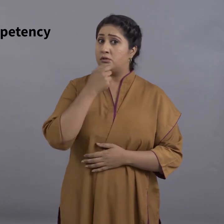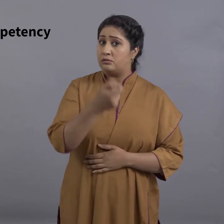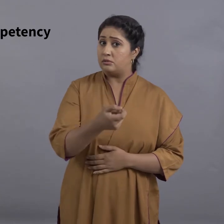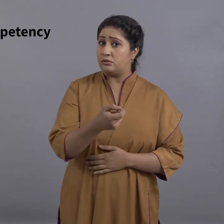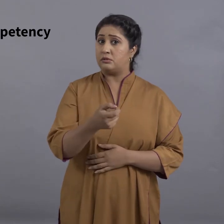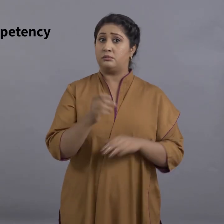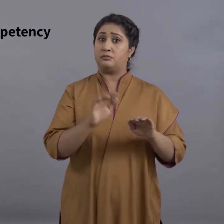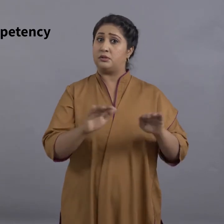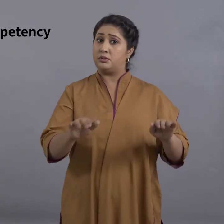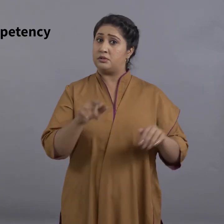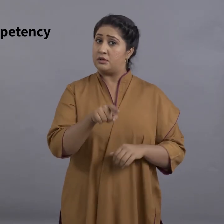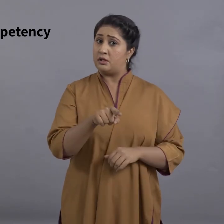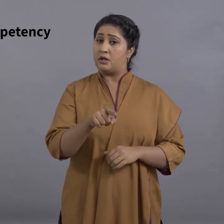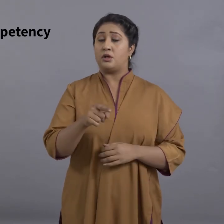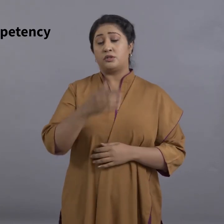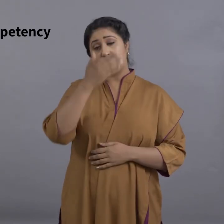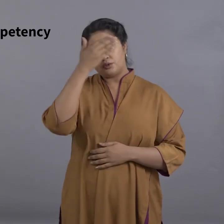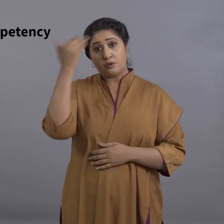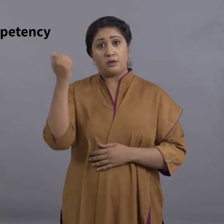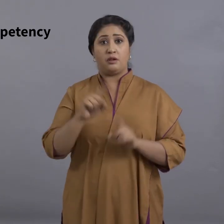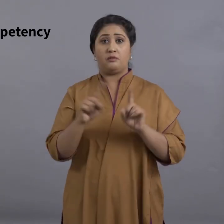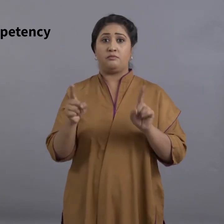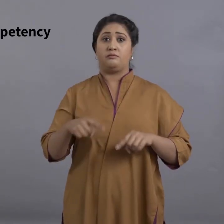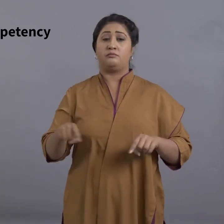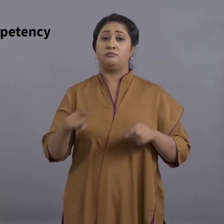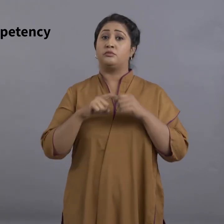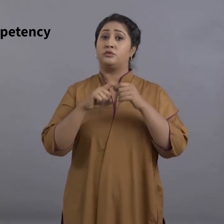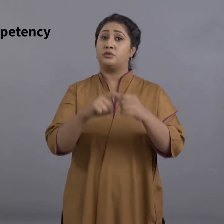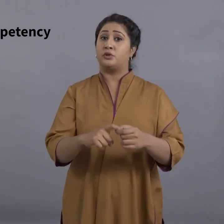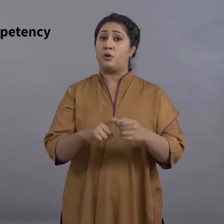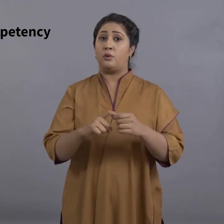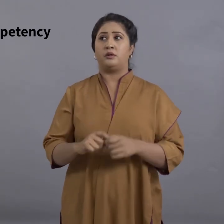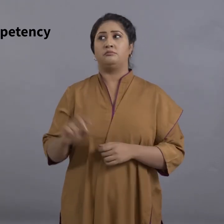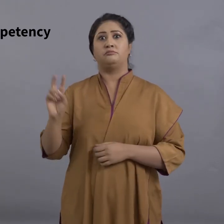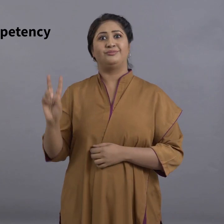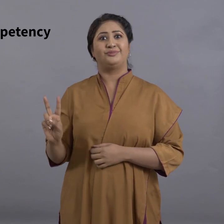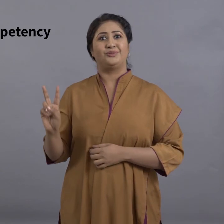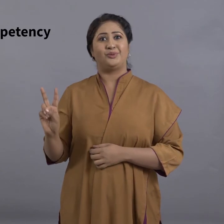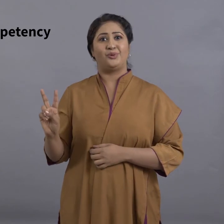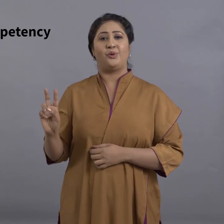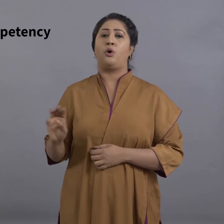Ask the student to solve the word problems in question 2 and 3.